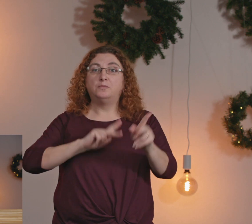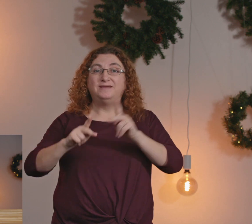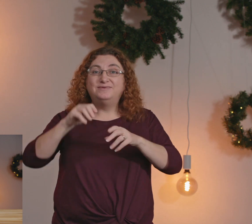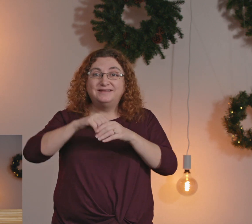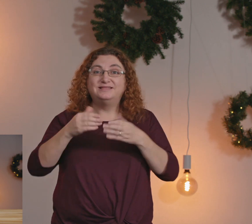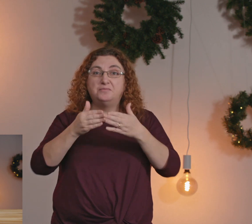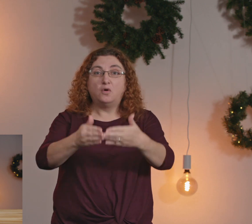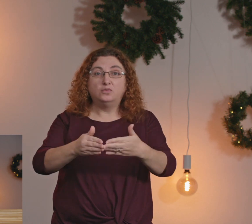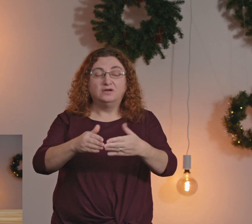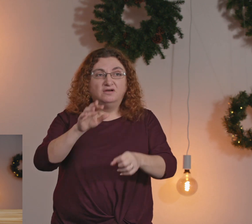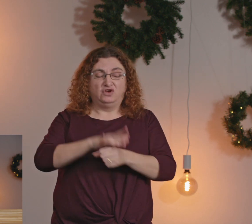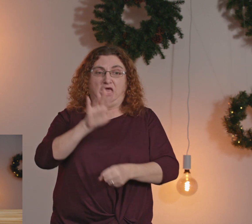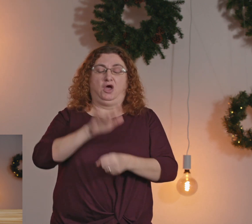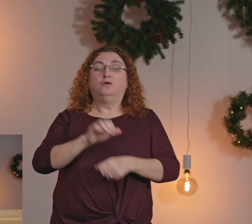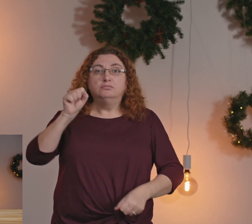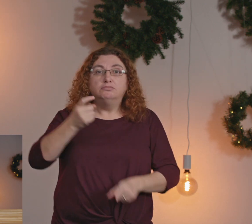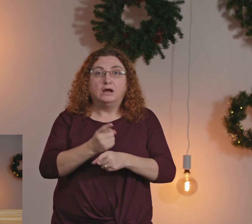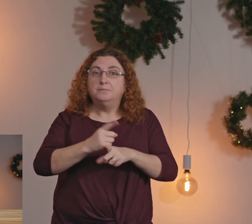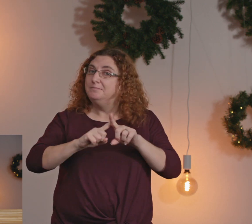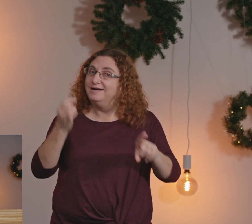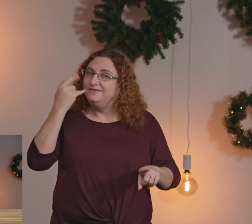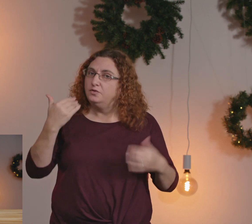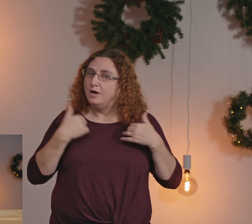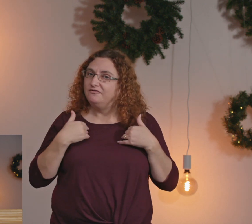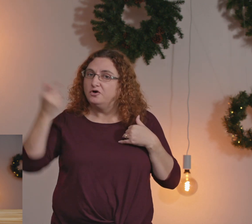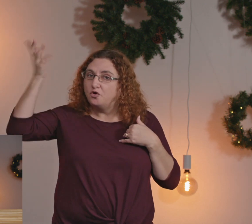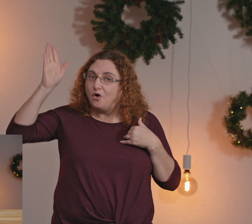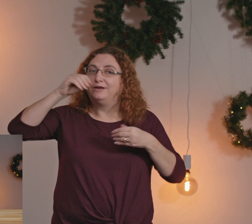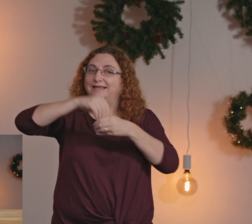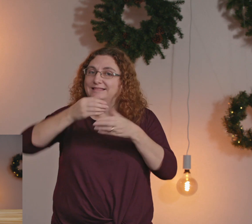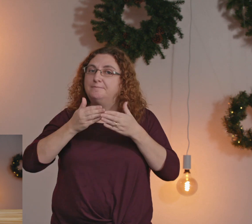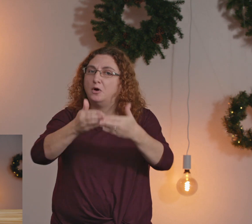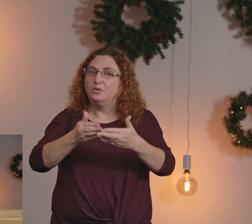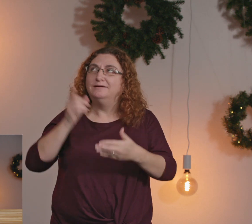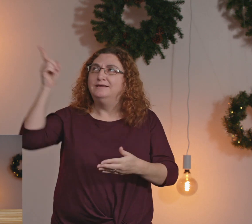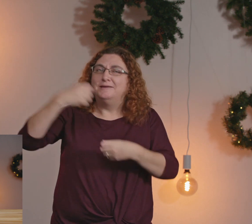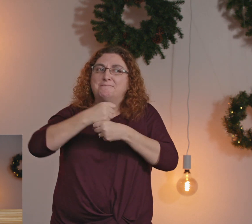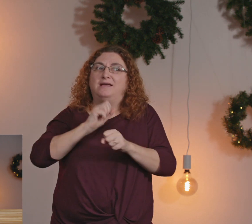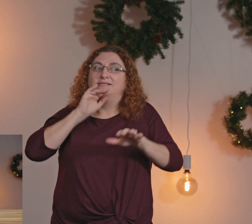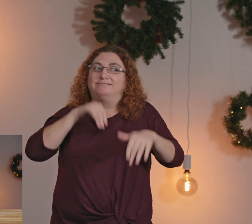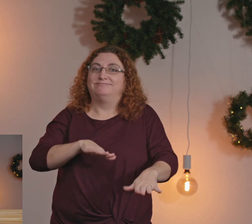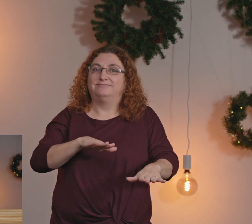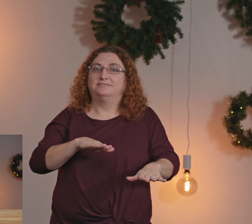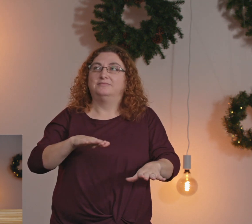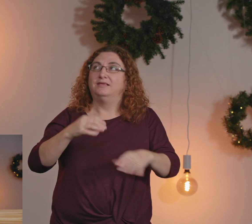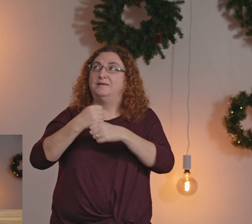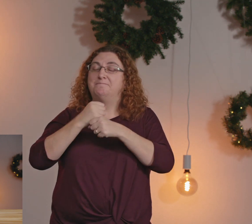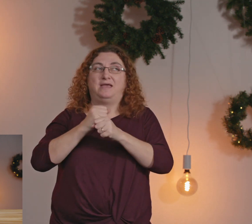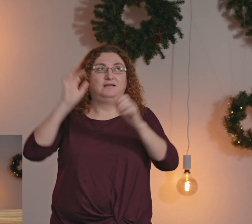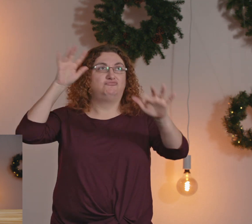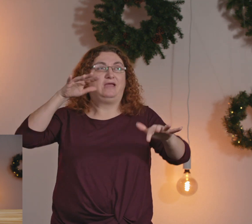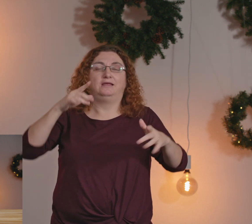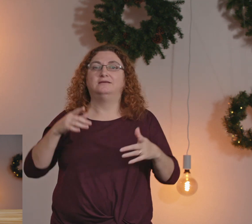yeah, freak out. But if you've got God, who made the sea in the boat, it doesn't matter